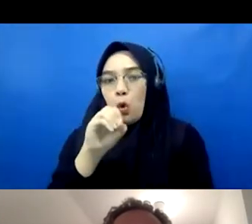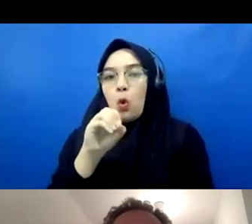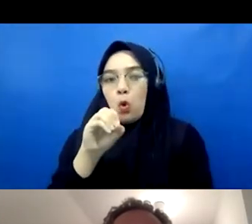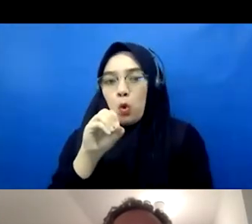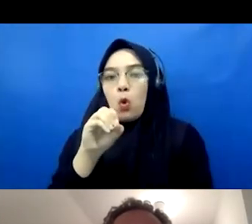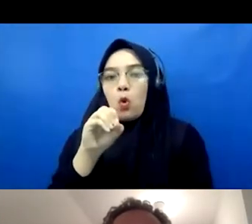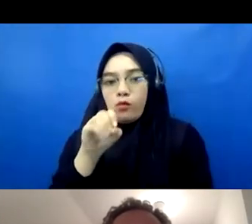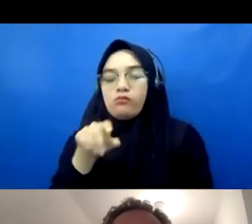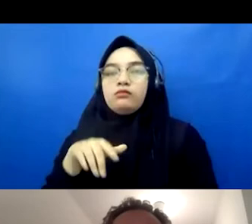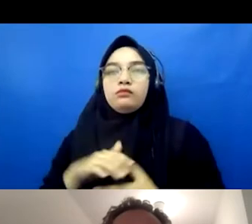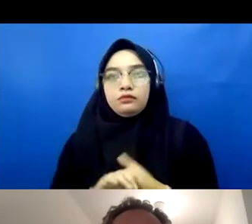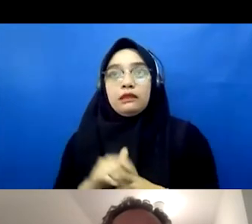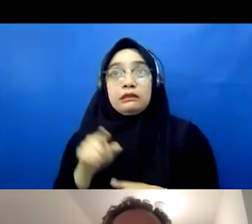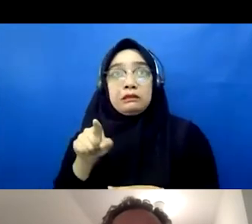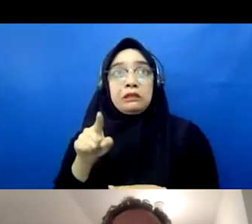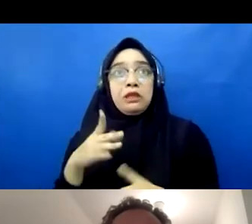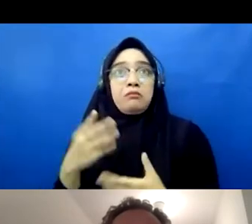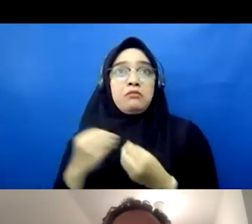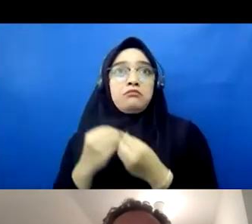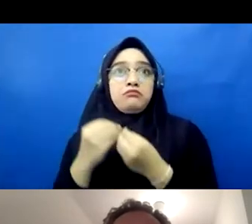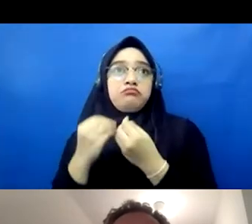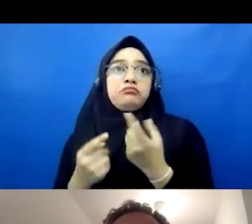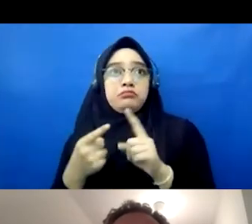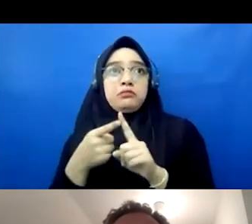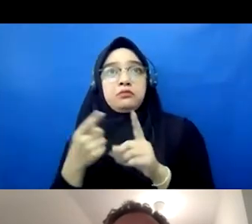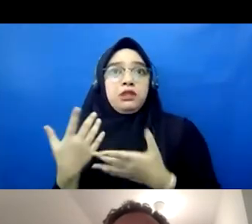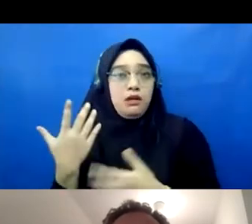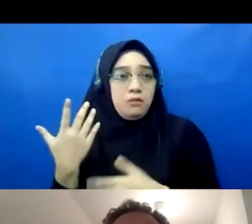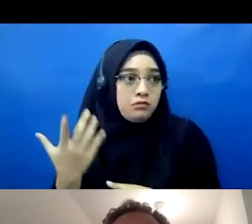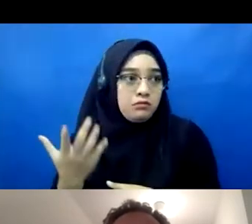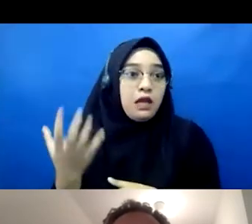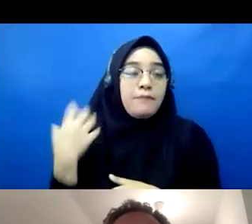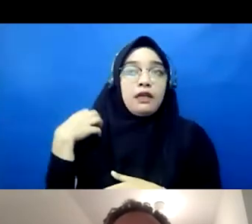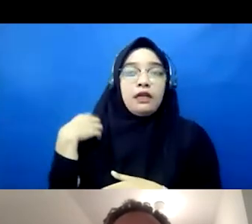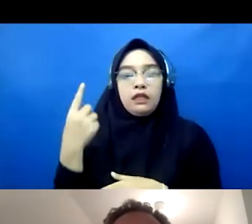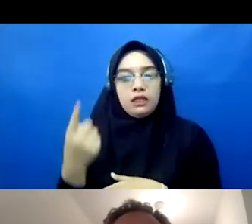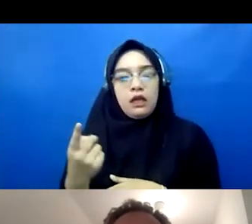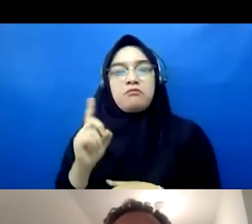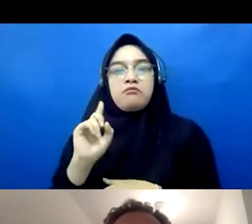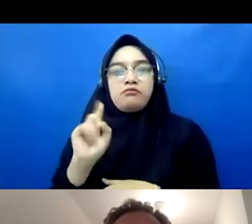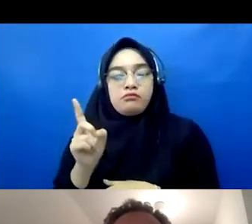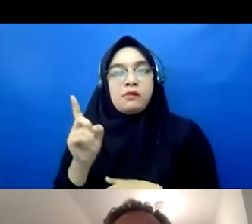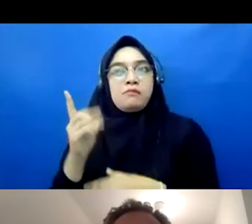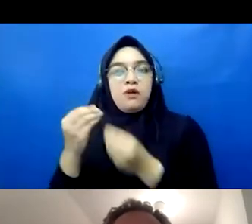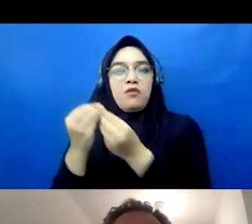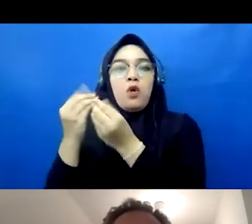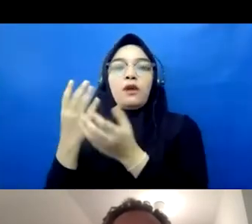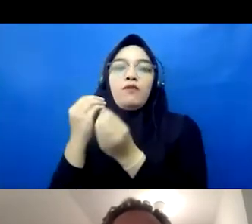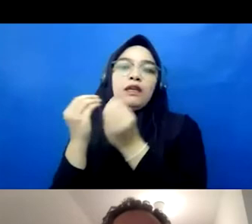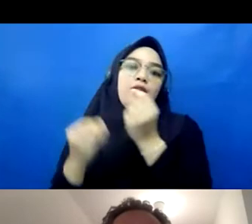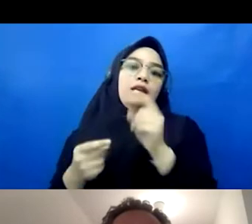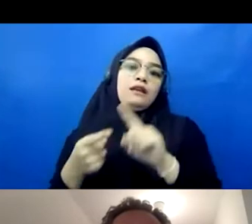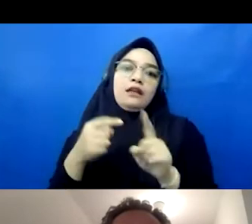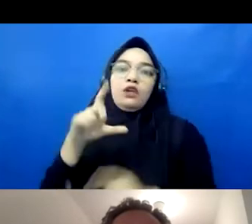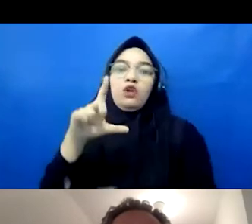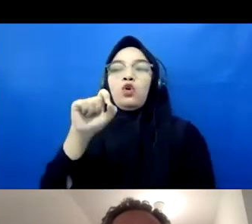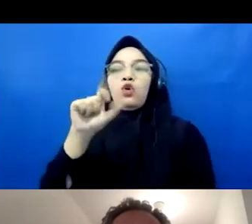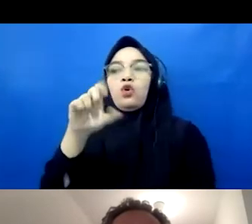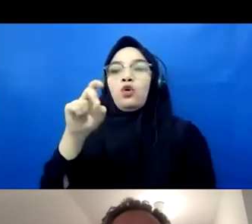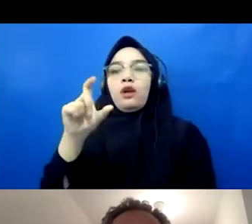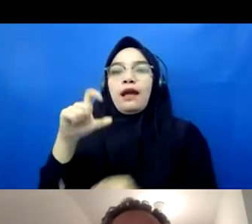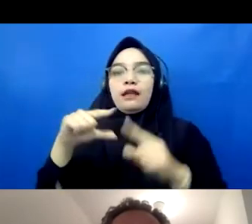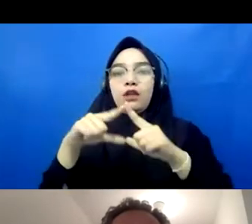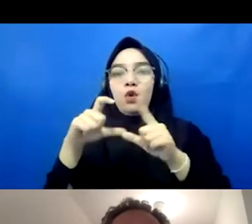on behalf of the University of Colorado in the US. Her strategic, operational, and academic skills